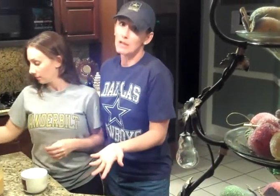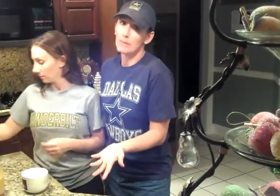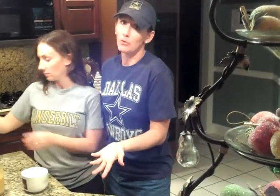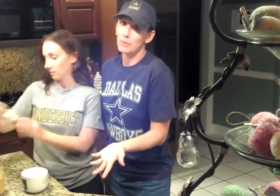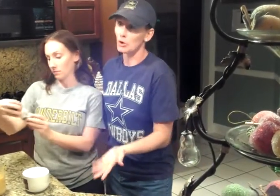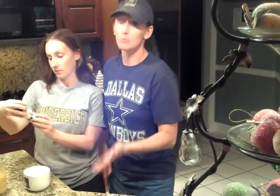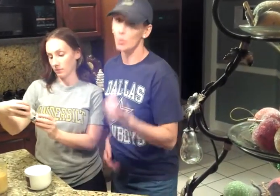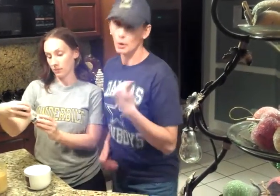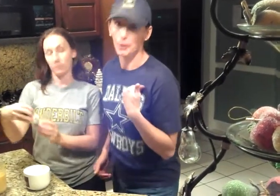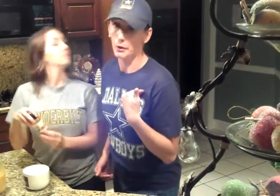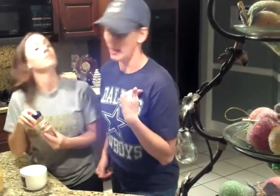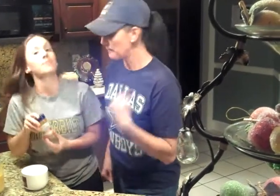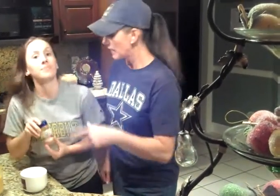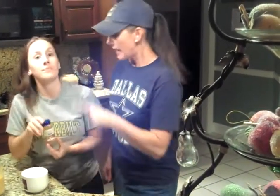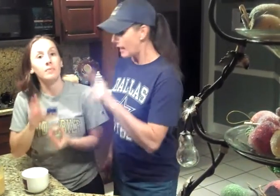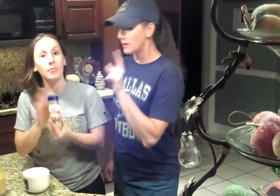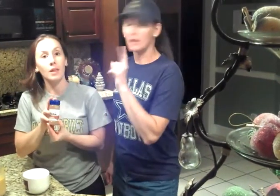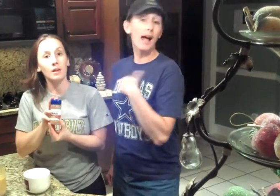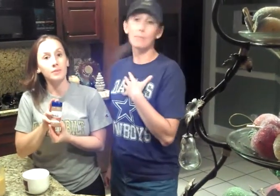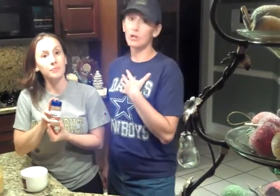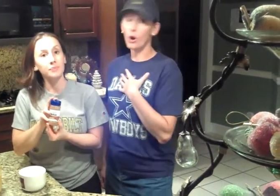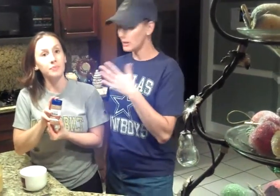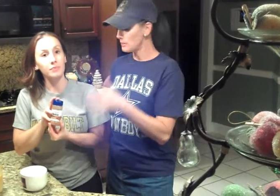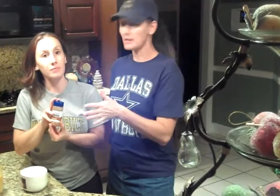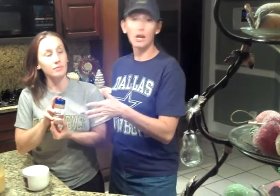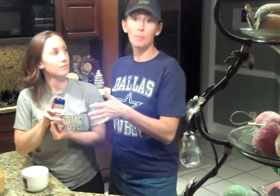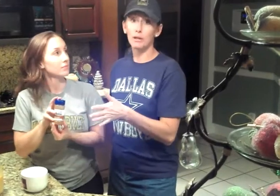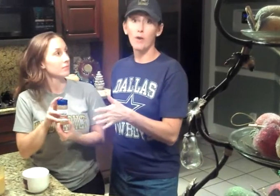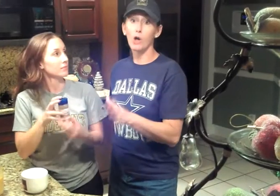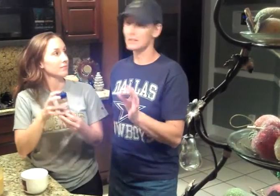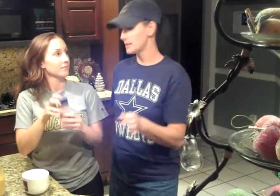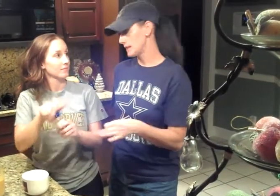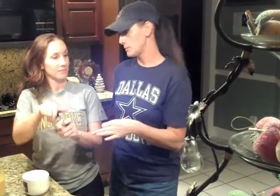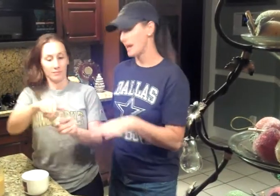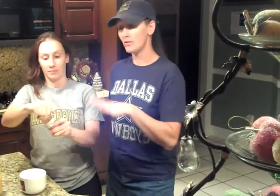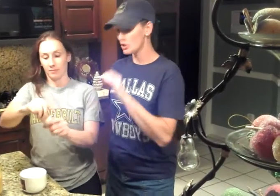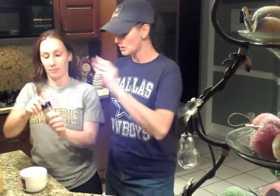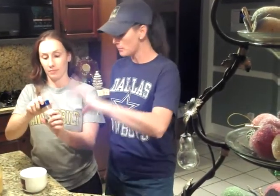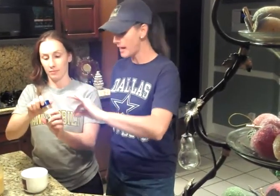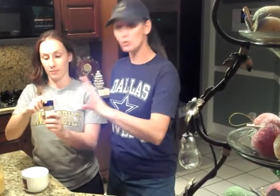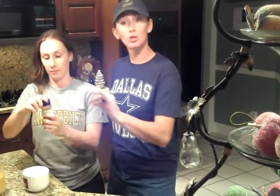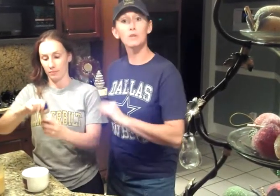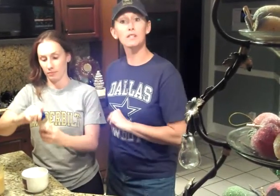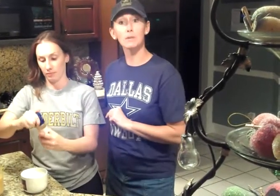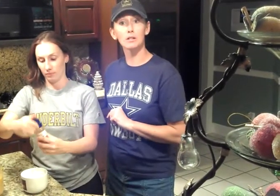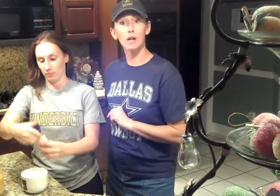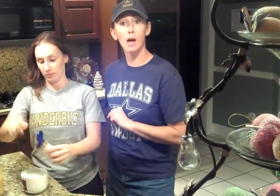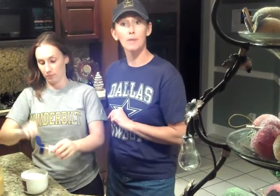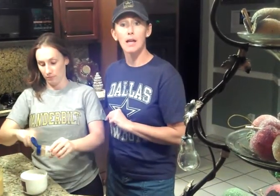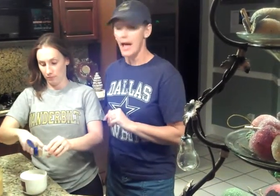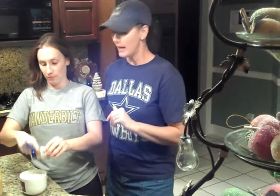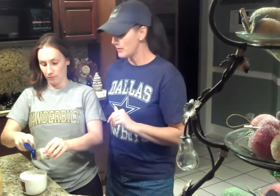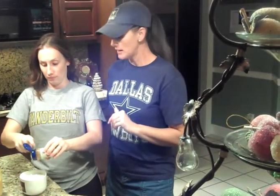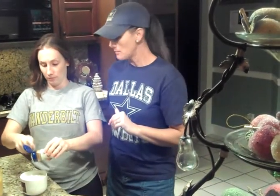type of whipped cream. So we're going to do that. And then, I'm sorry, the best topping of all is the cinnamon. Just a splash or two of cinnamon on top. I think it